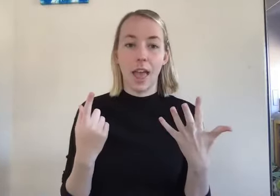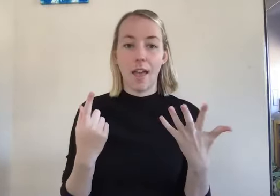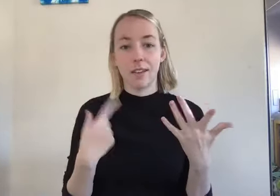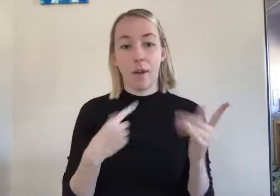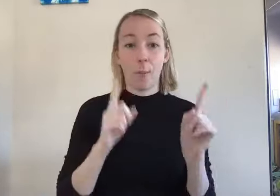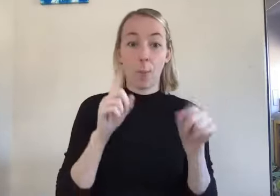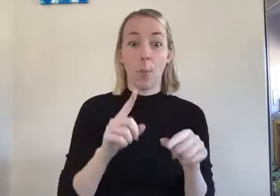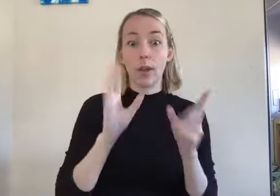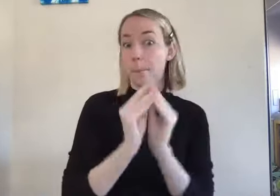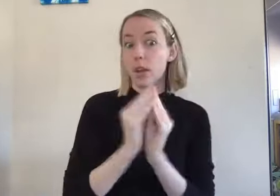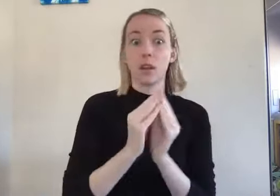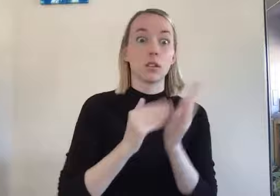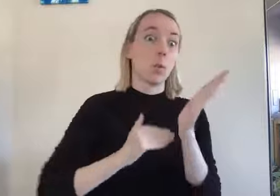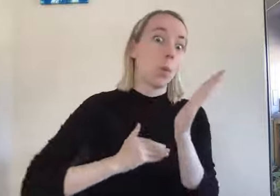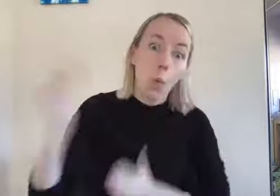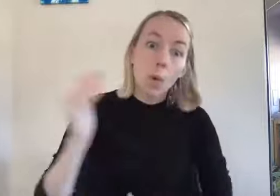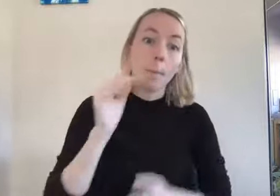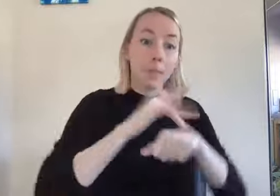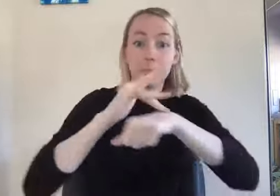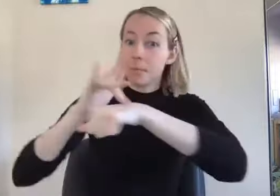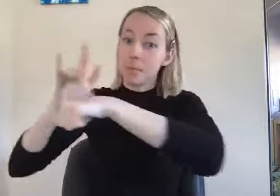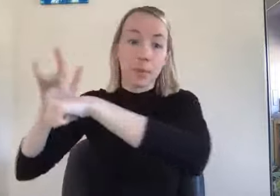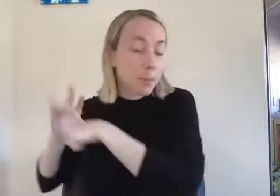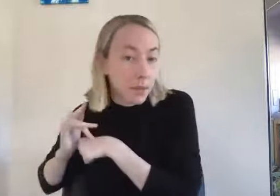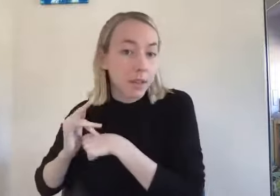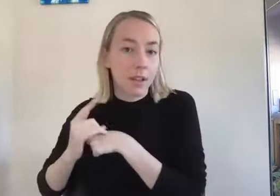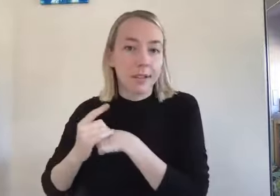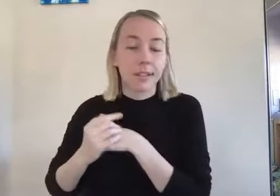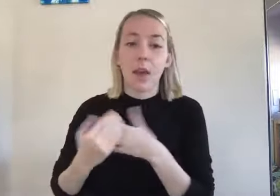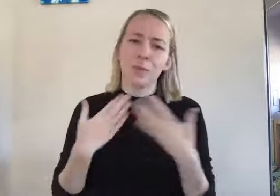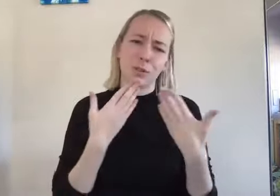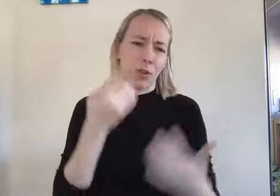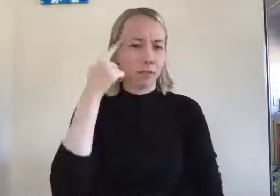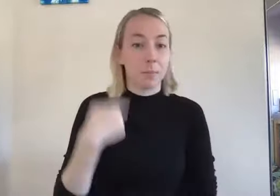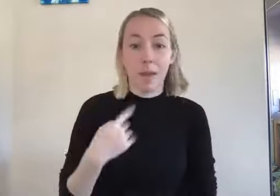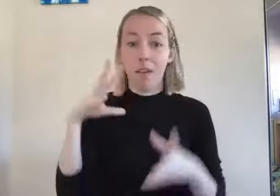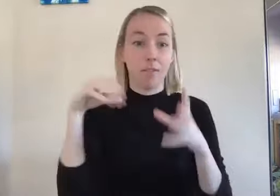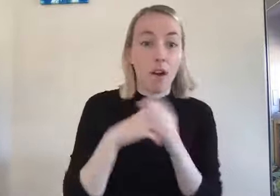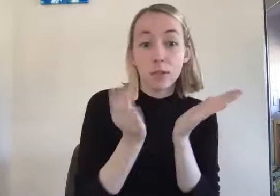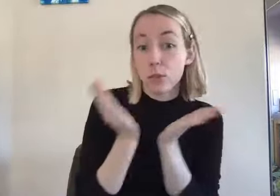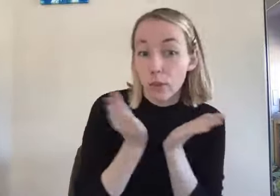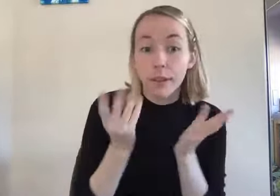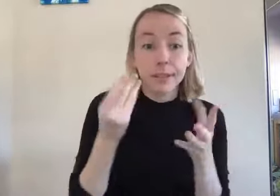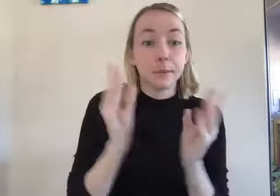became a meeting makers guy, like going to a lot of meetings, It was probably good for me. I got into service